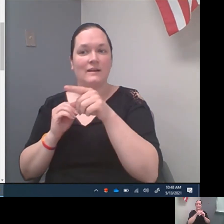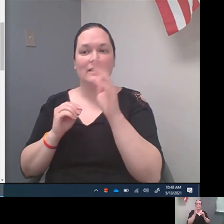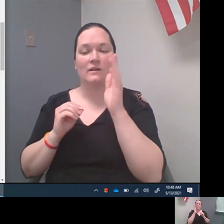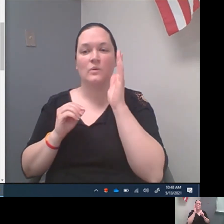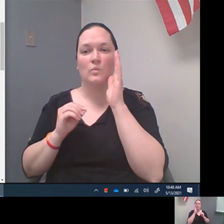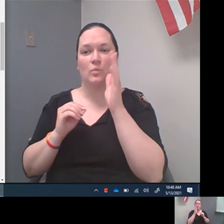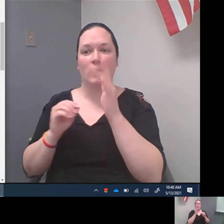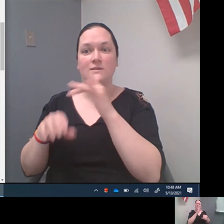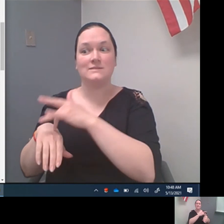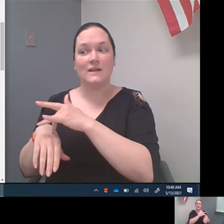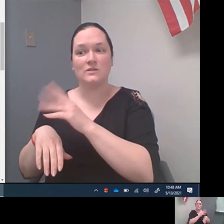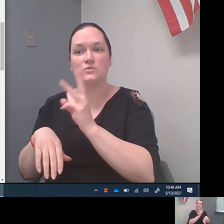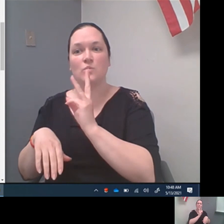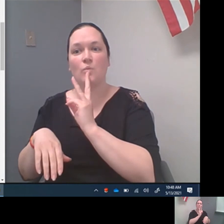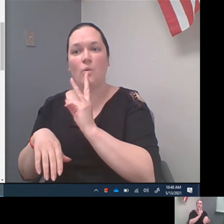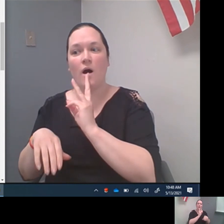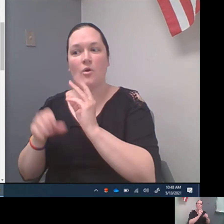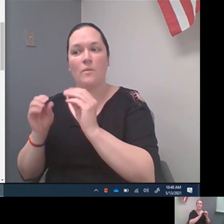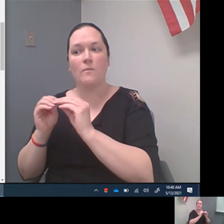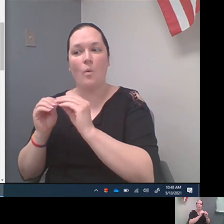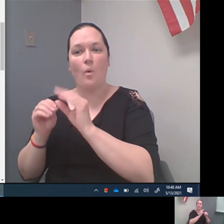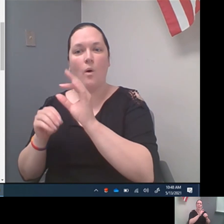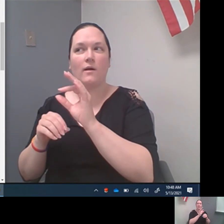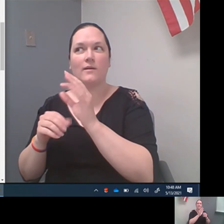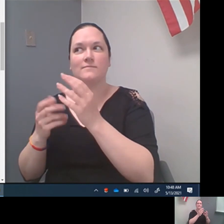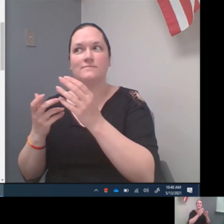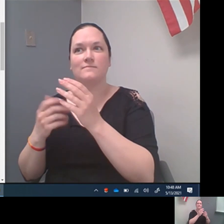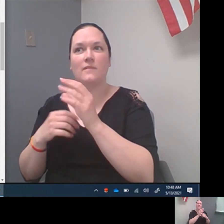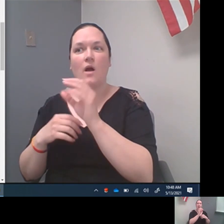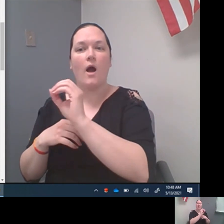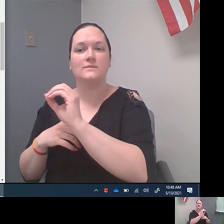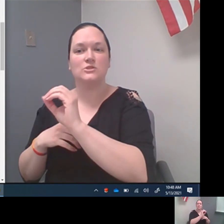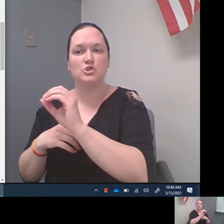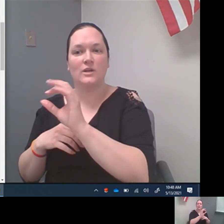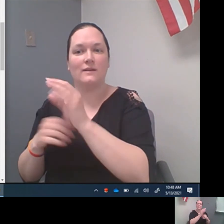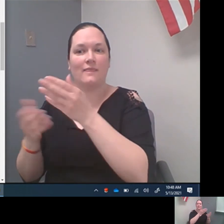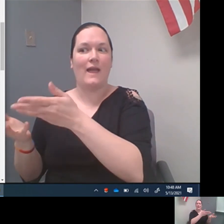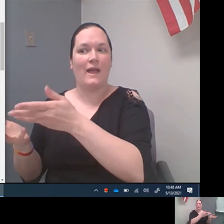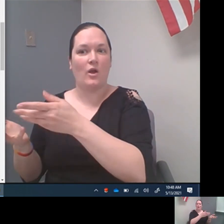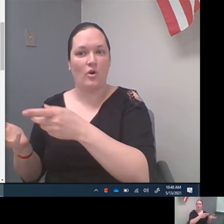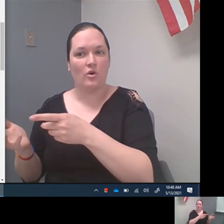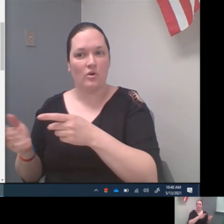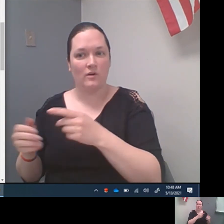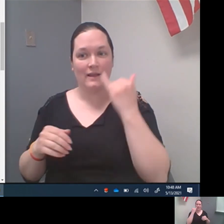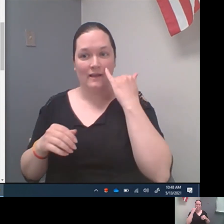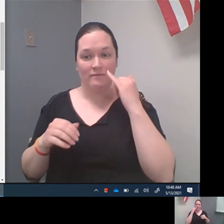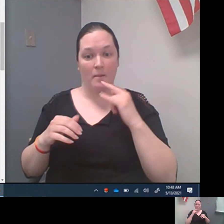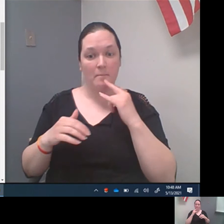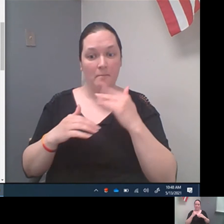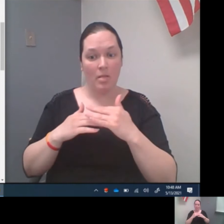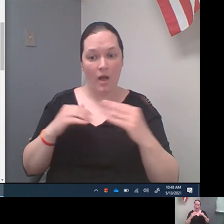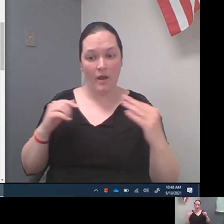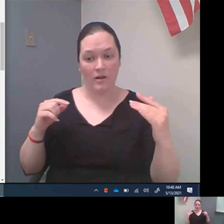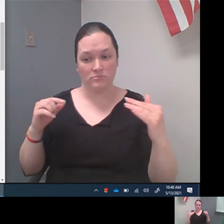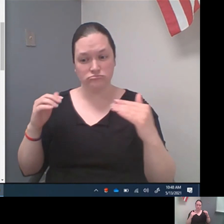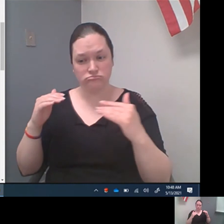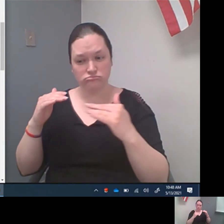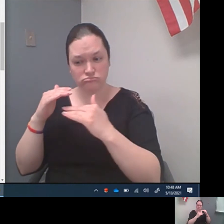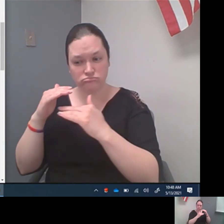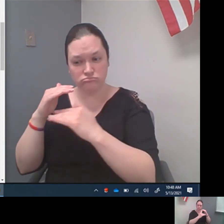meeting water that's more and more fresh, or in other words, it has more of the oxygen present. And so by putting blood in the opposite direction,